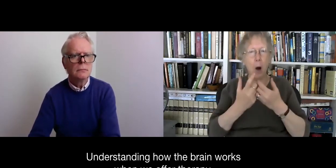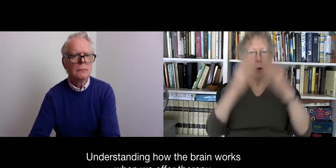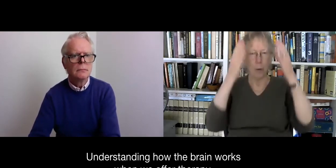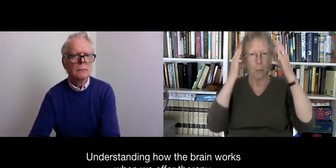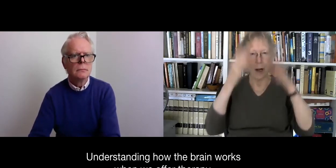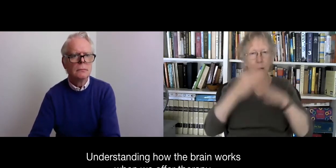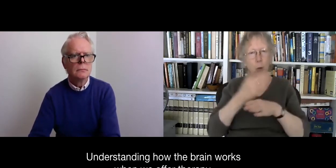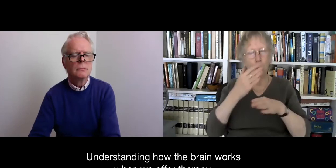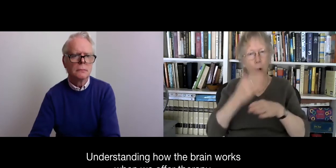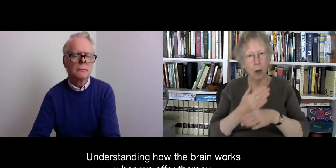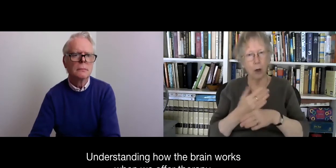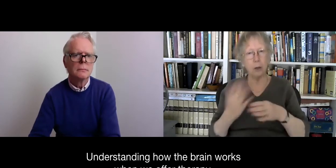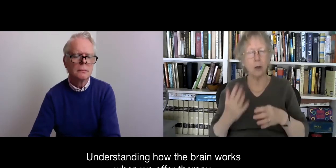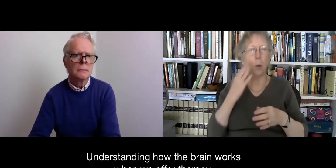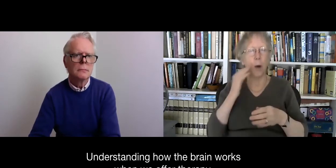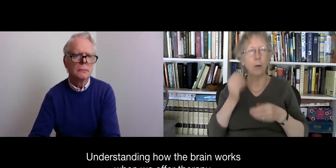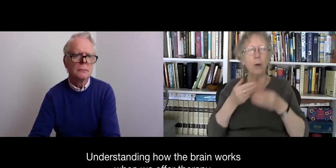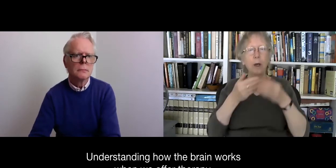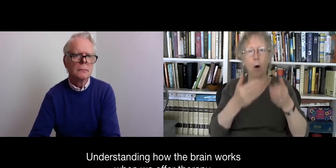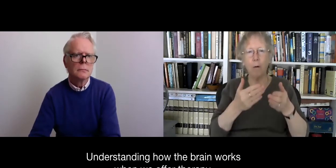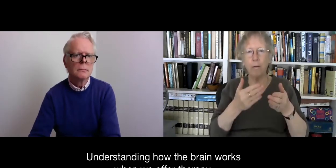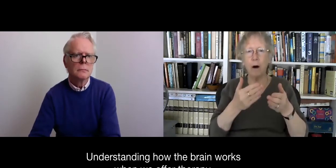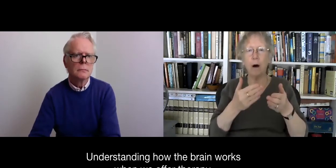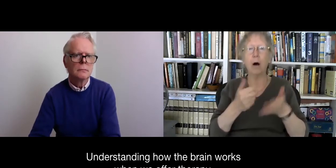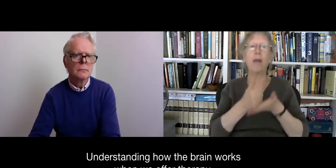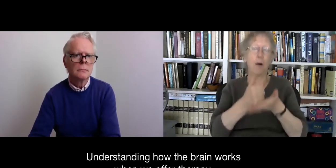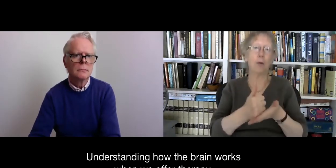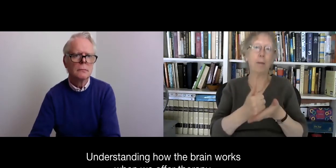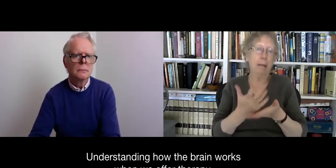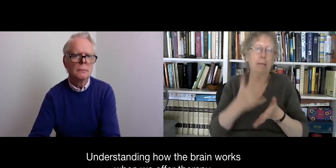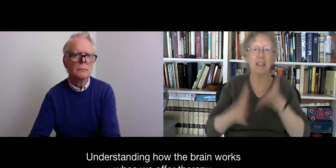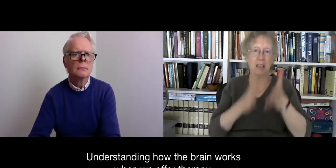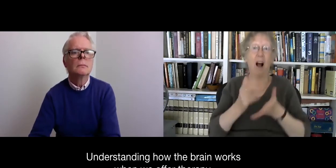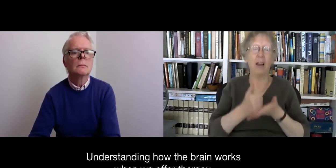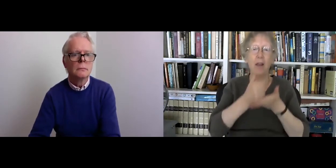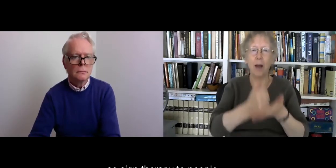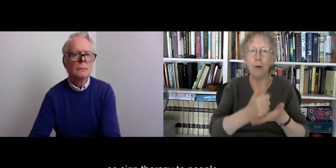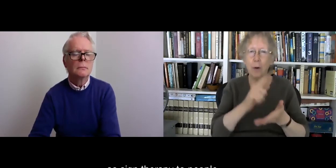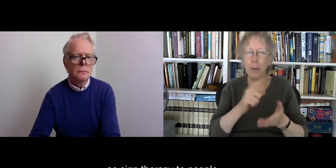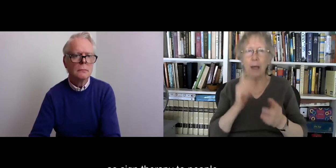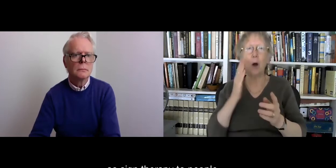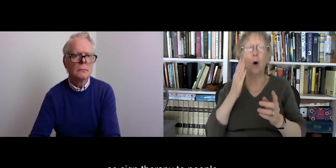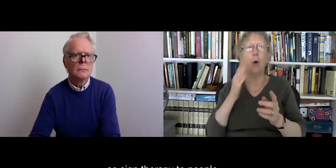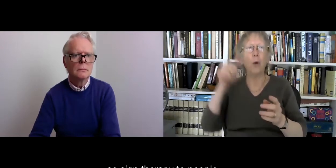So understanding how the brain works when we offer therapy, so sign therapy to